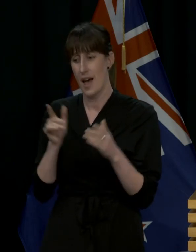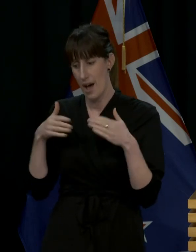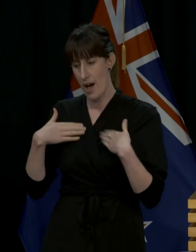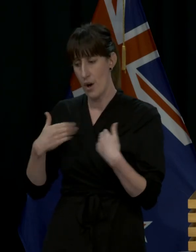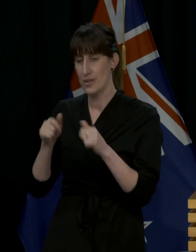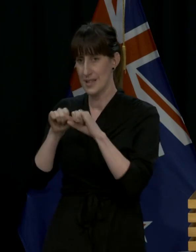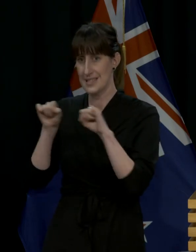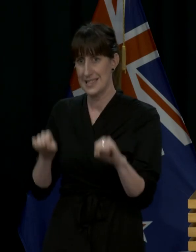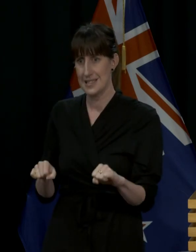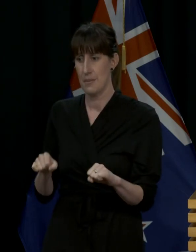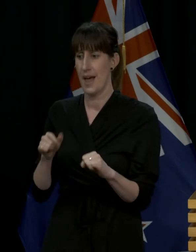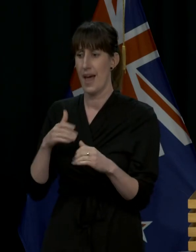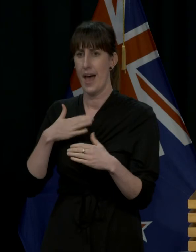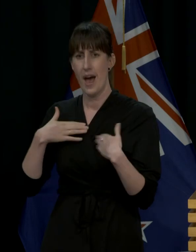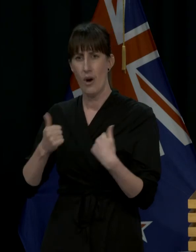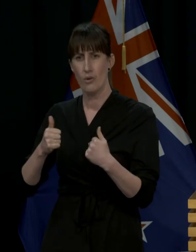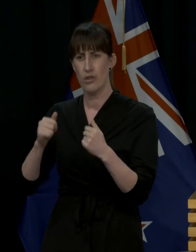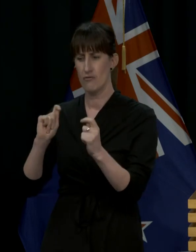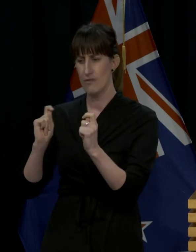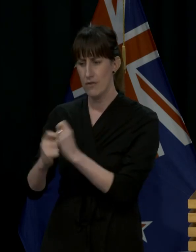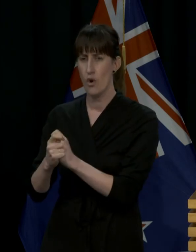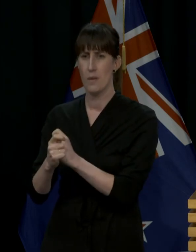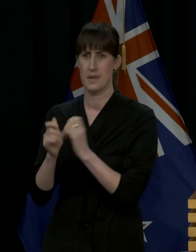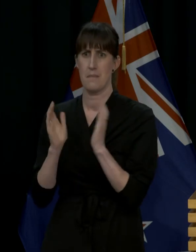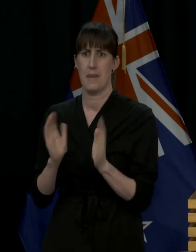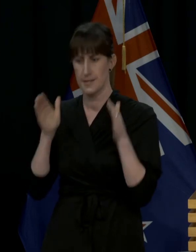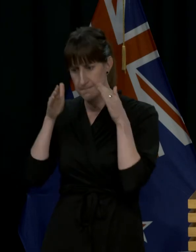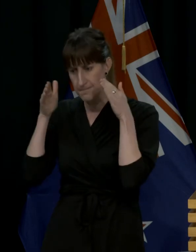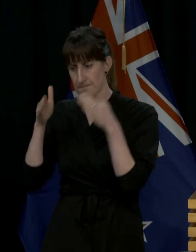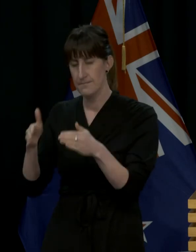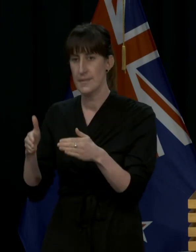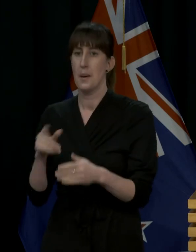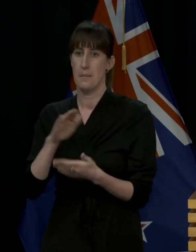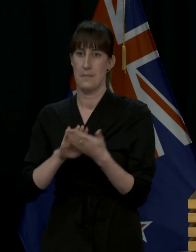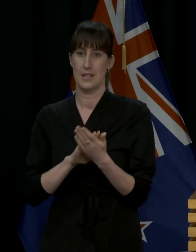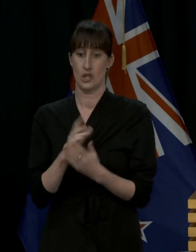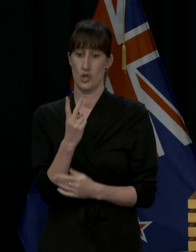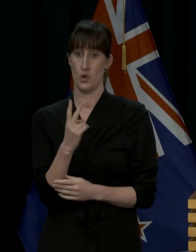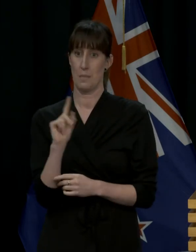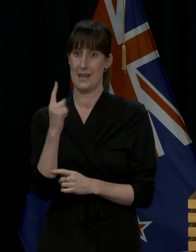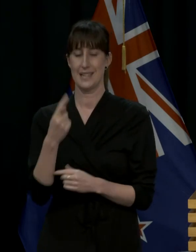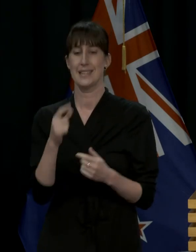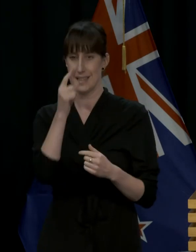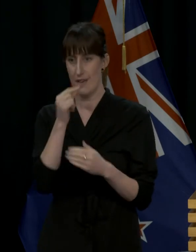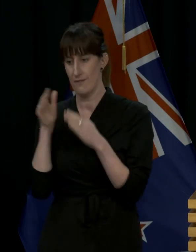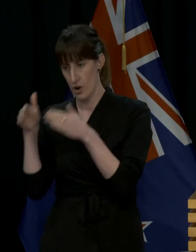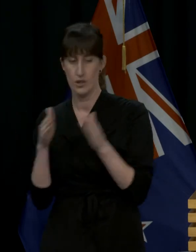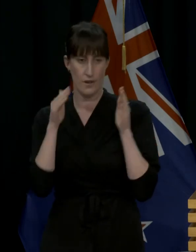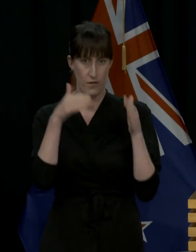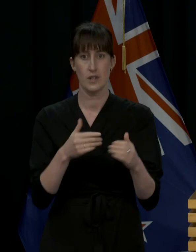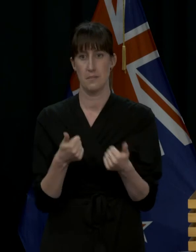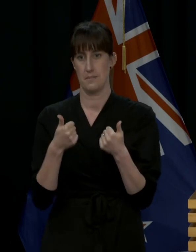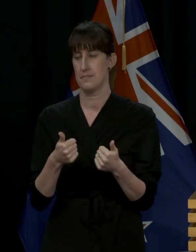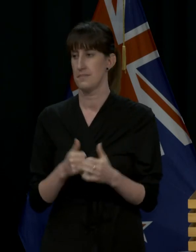our health reforms. This will now allow us to do both. Phil Twyford being demoted from Cabinet?